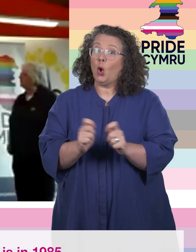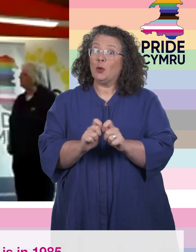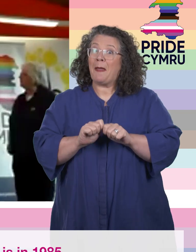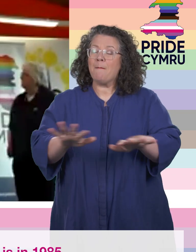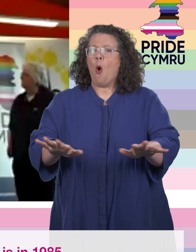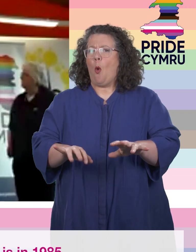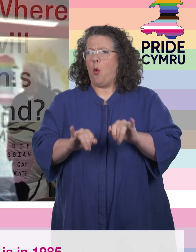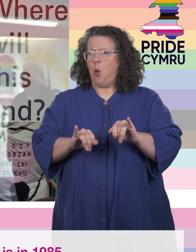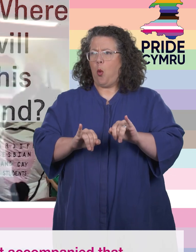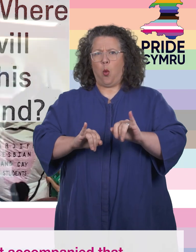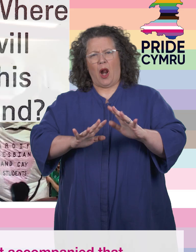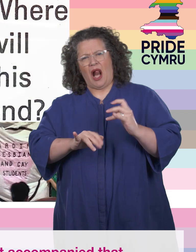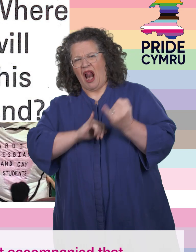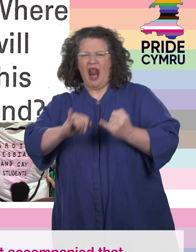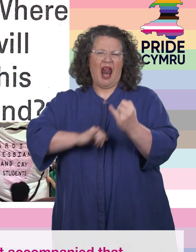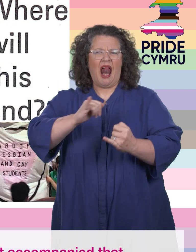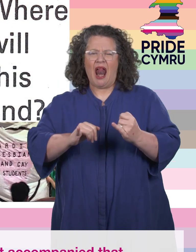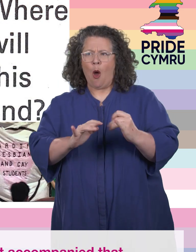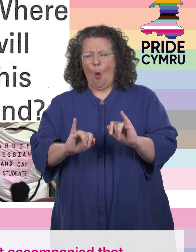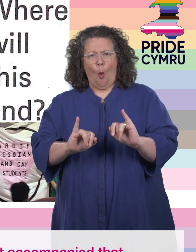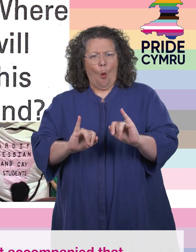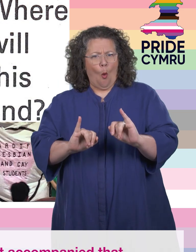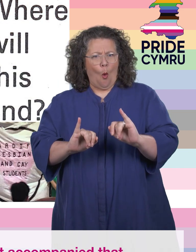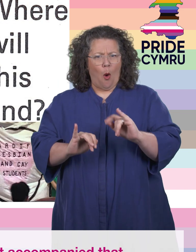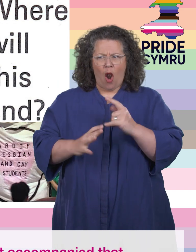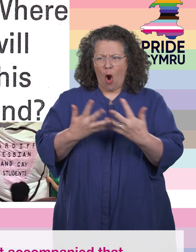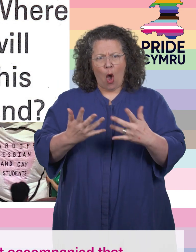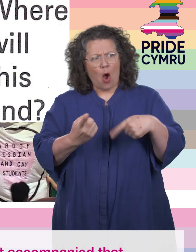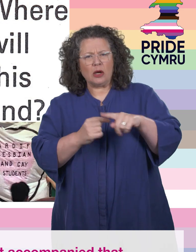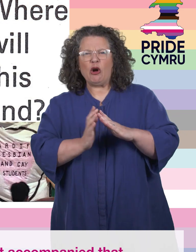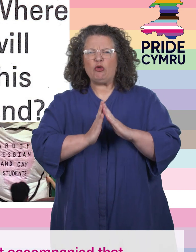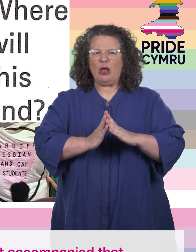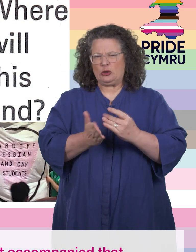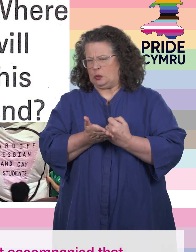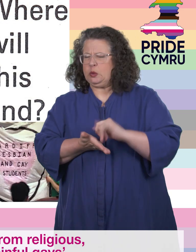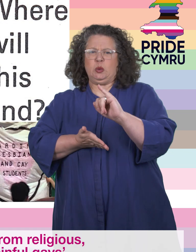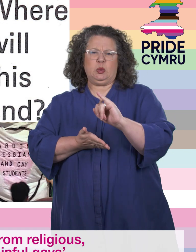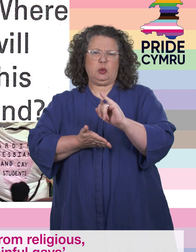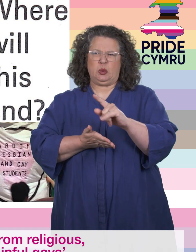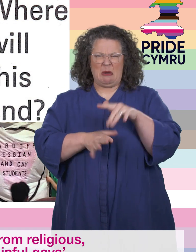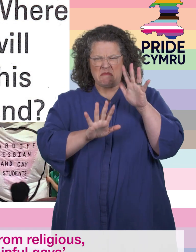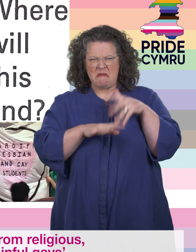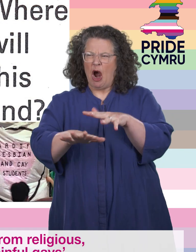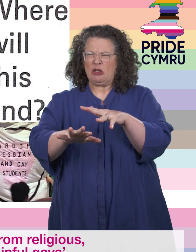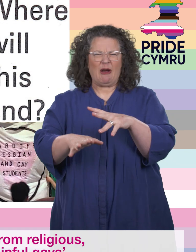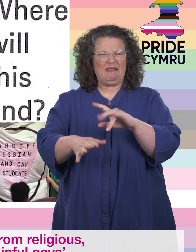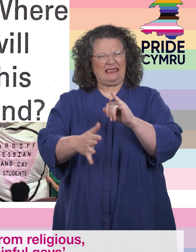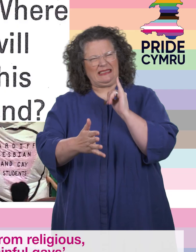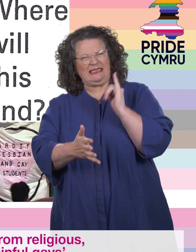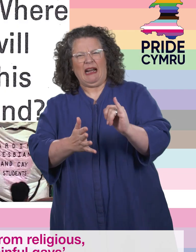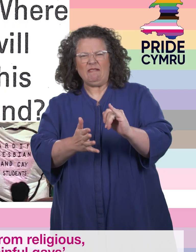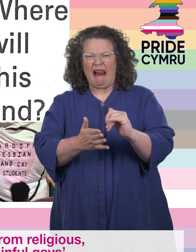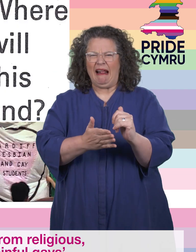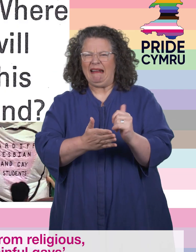1985. And here's some of the headlines that accompanied that. There was a lot of, obviously, backlash from